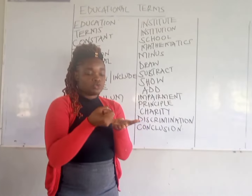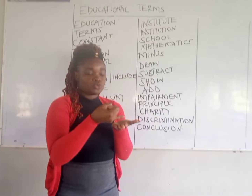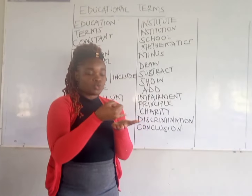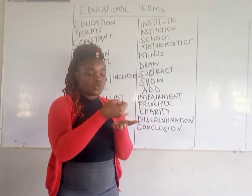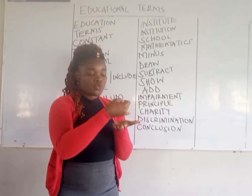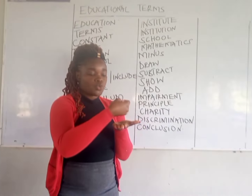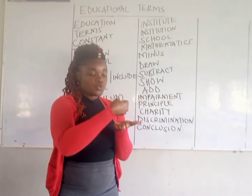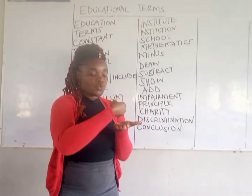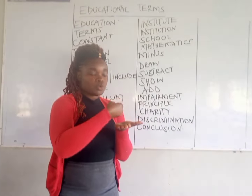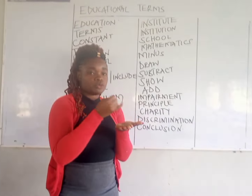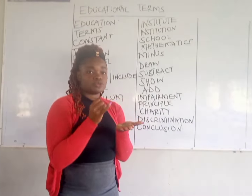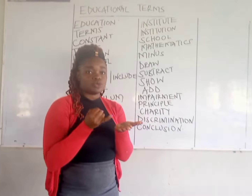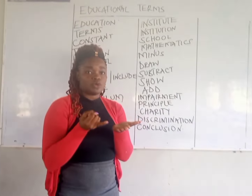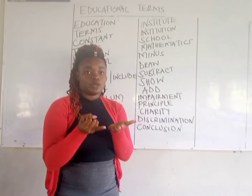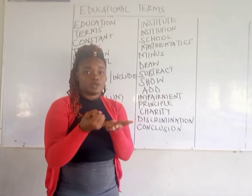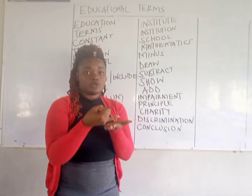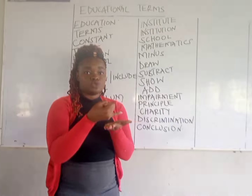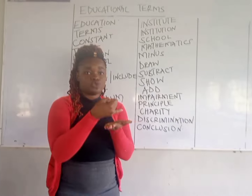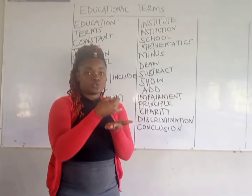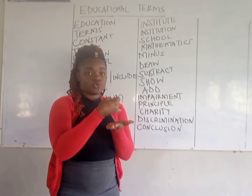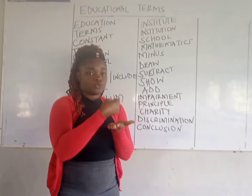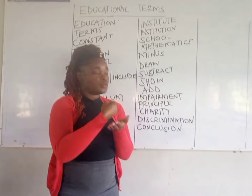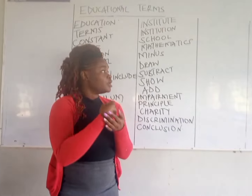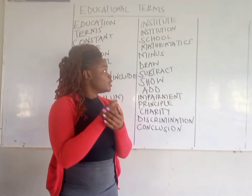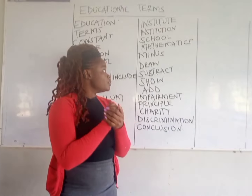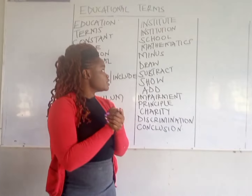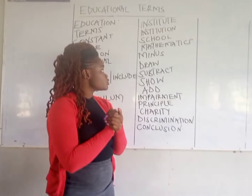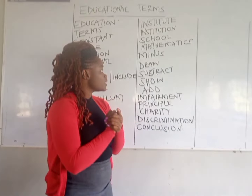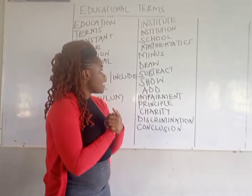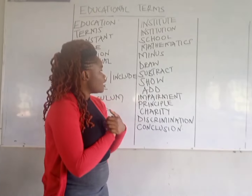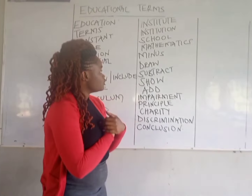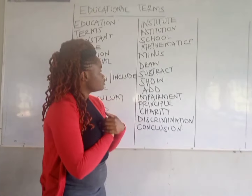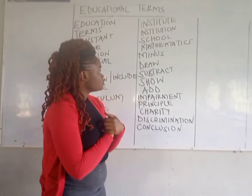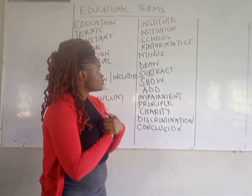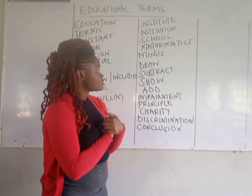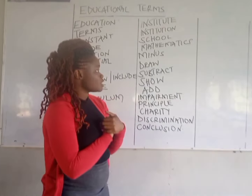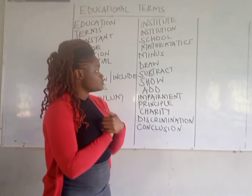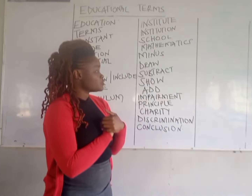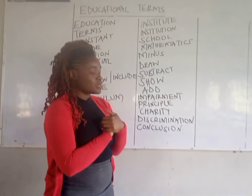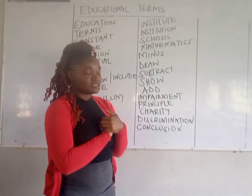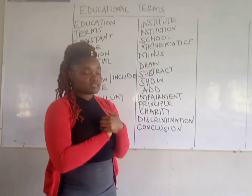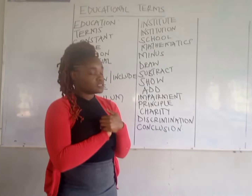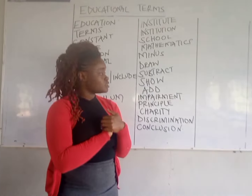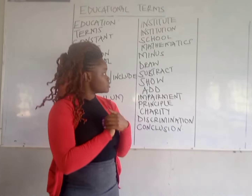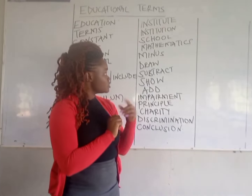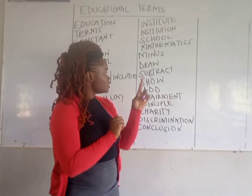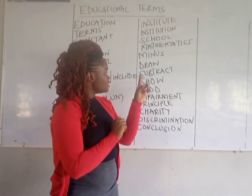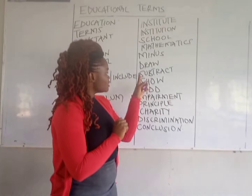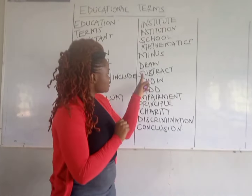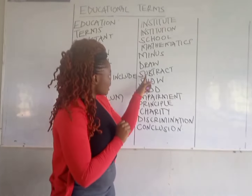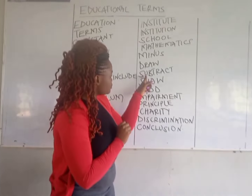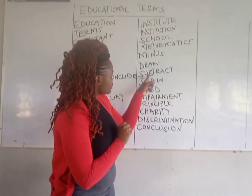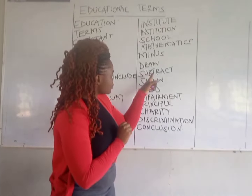Draw. So, draw. Next we have subtract.